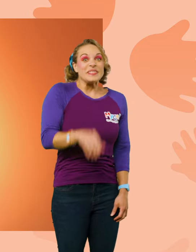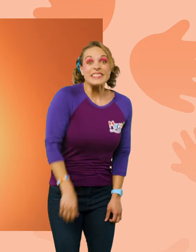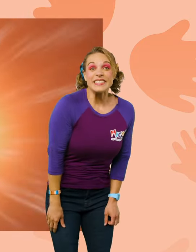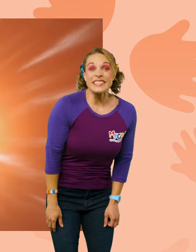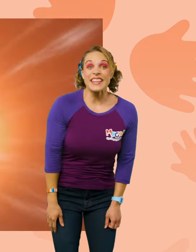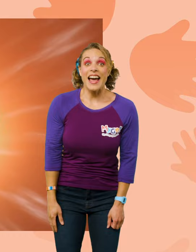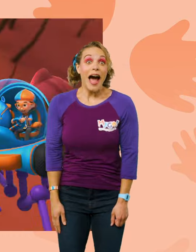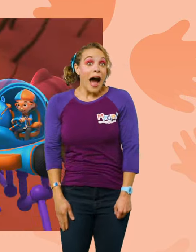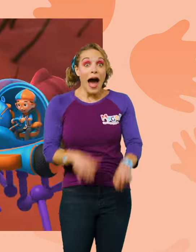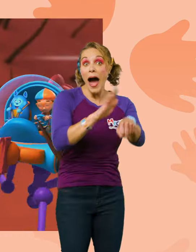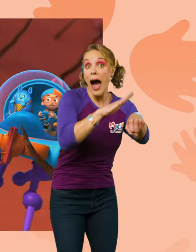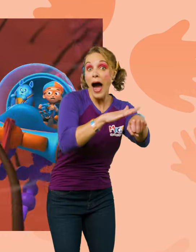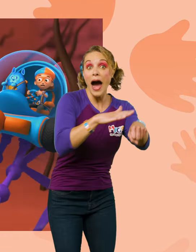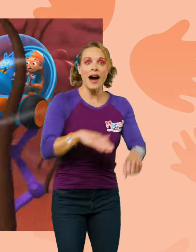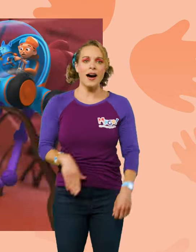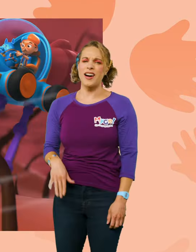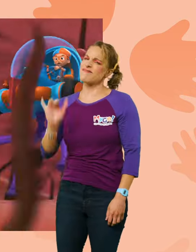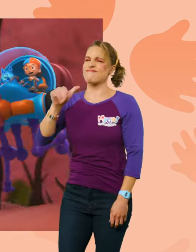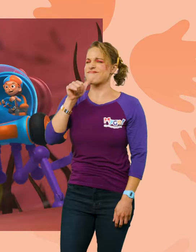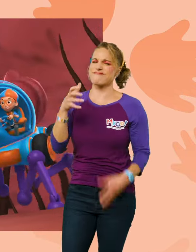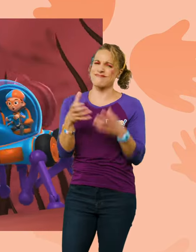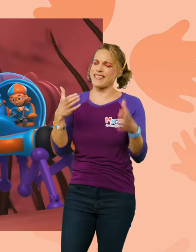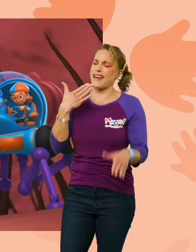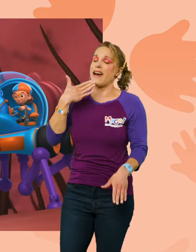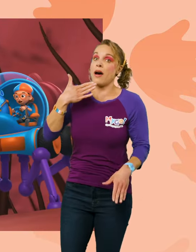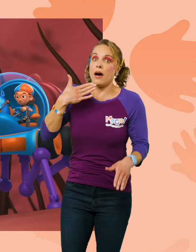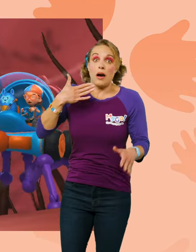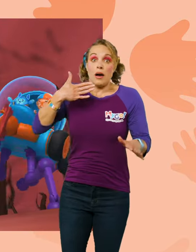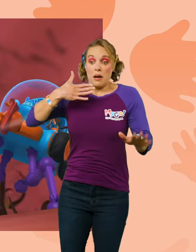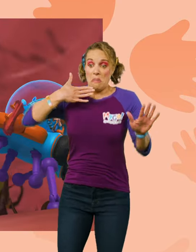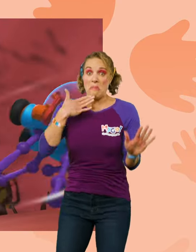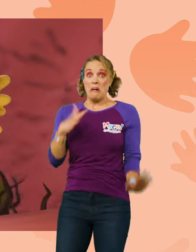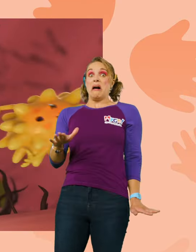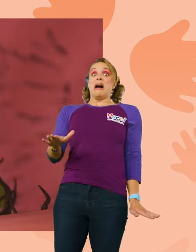coming! Watch out! That wasn't that